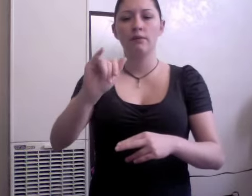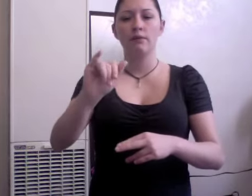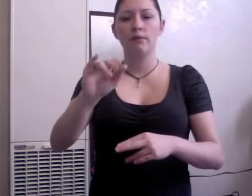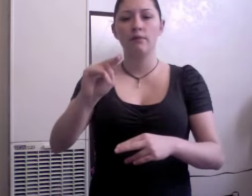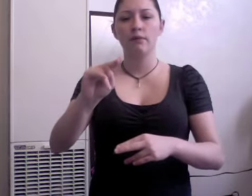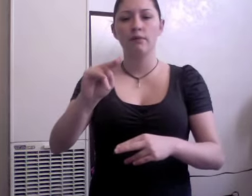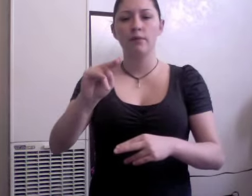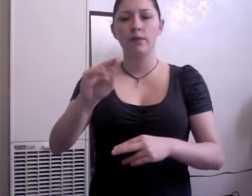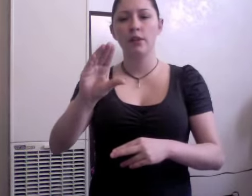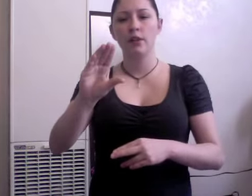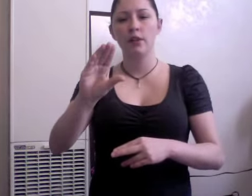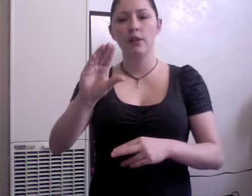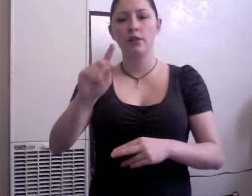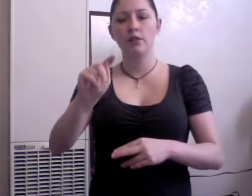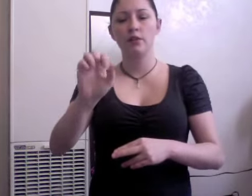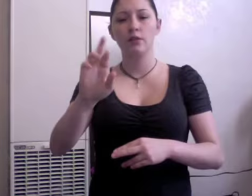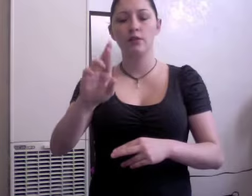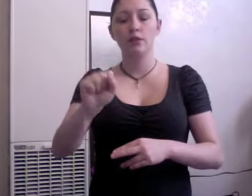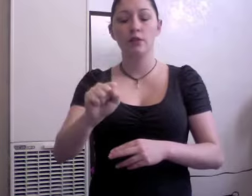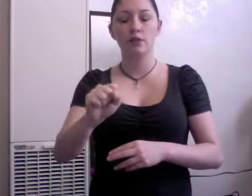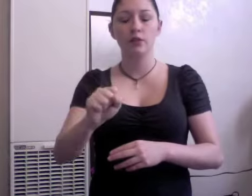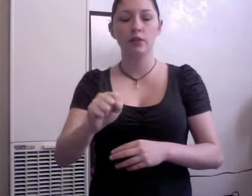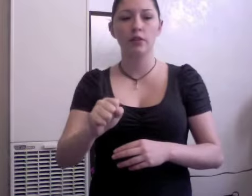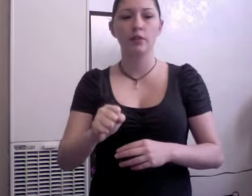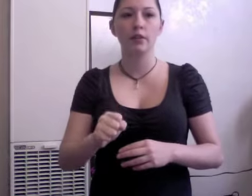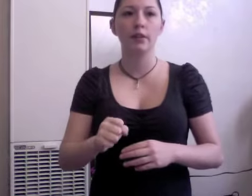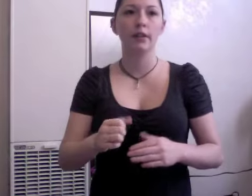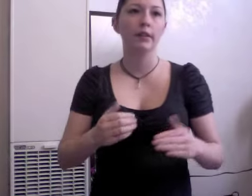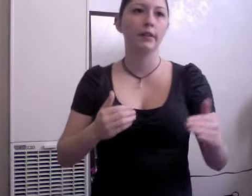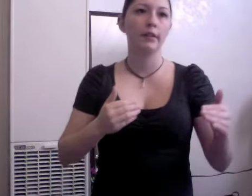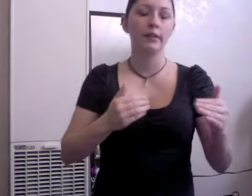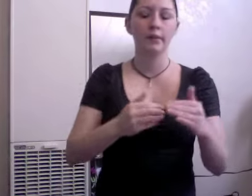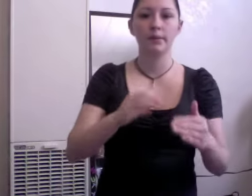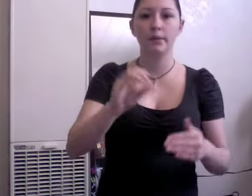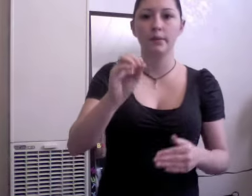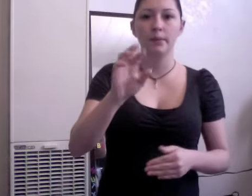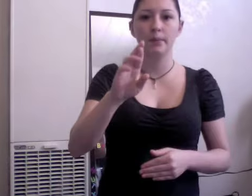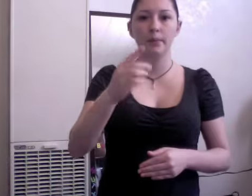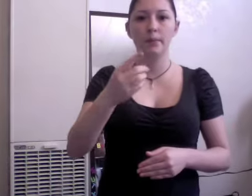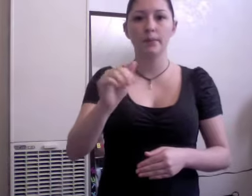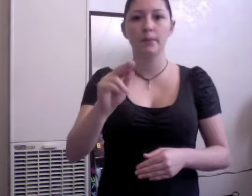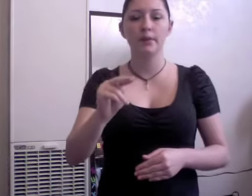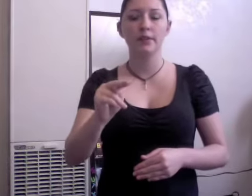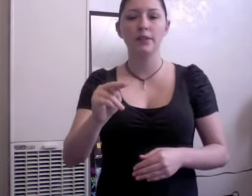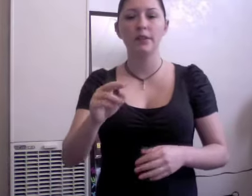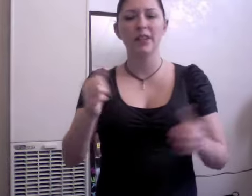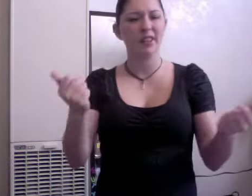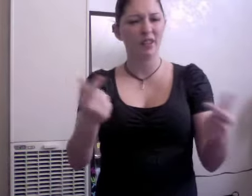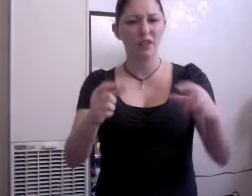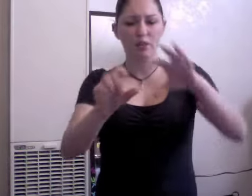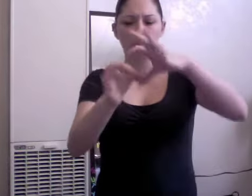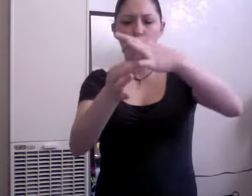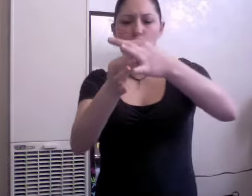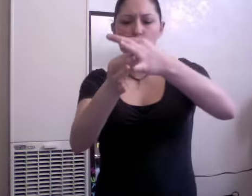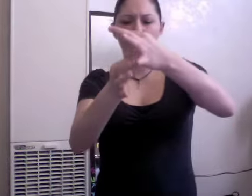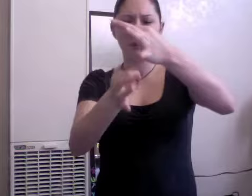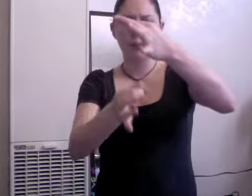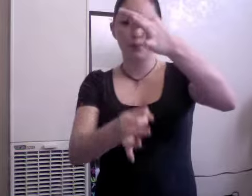For instance, something like your esophagus, your stomach, your small intestine, your large intestine. All these things are sort of tubular in shape. And they open